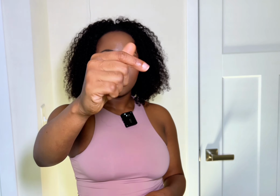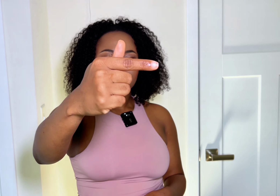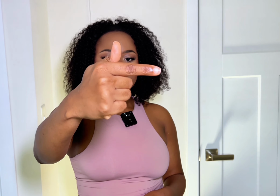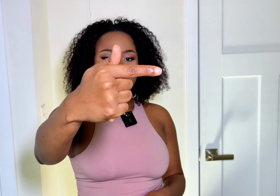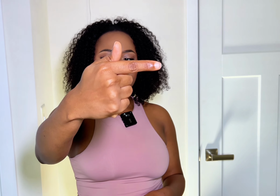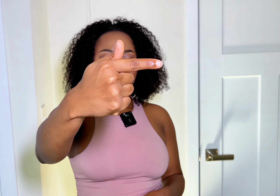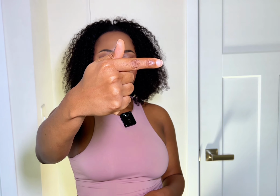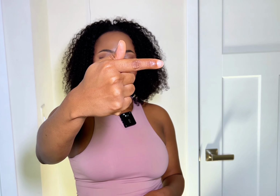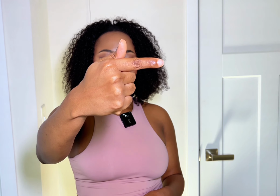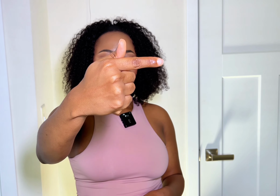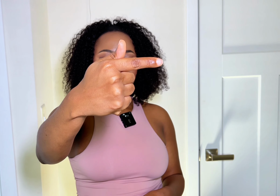G,